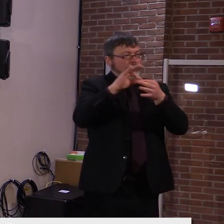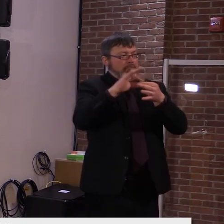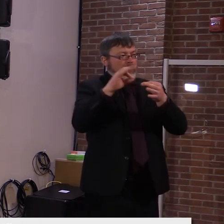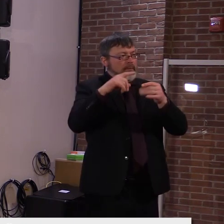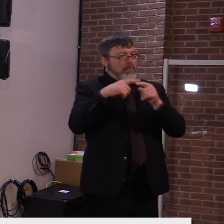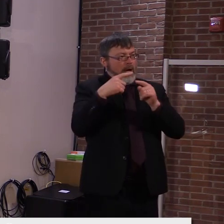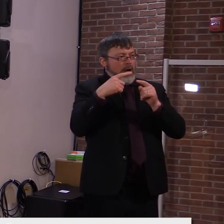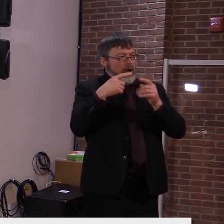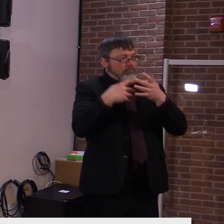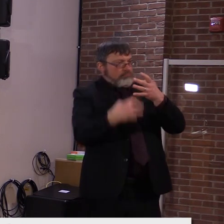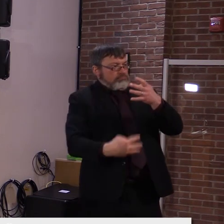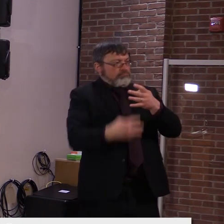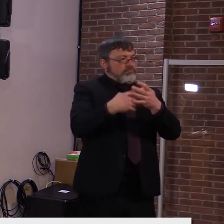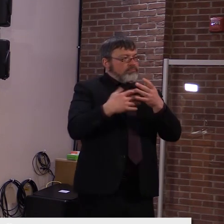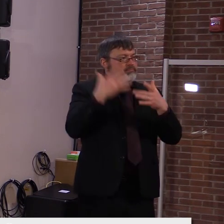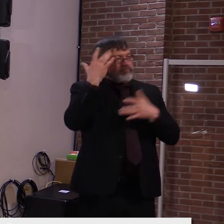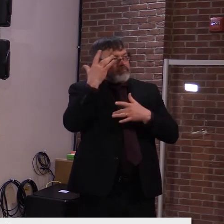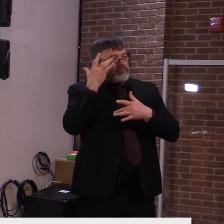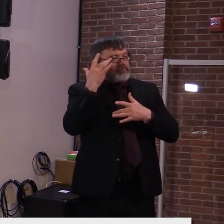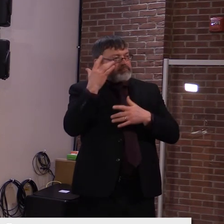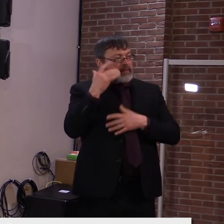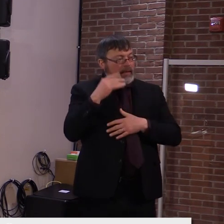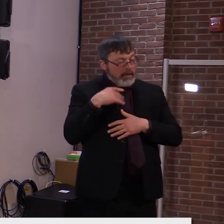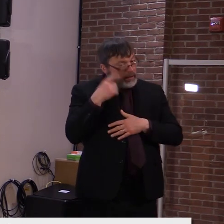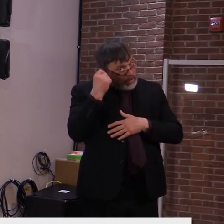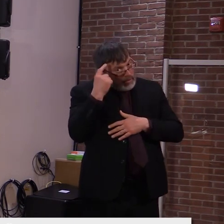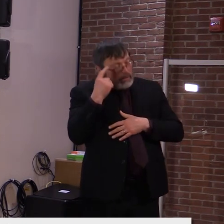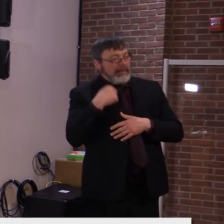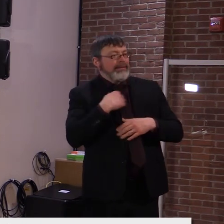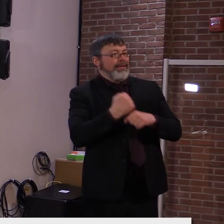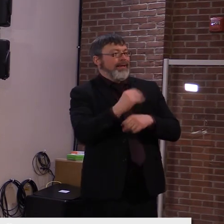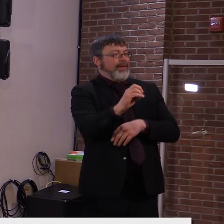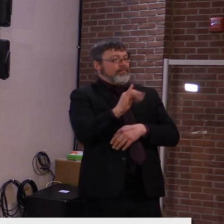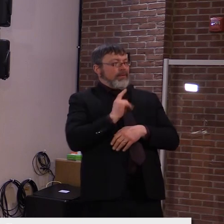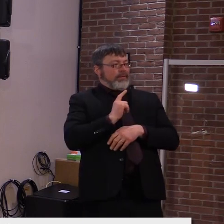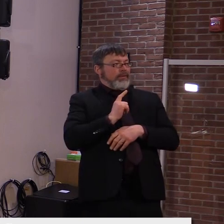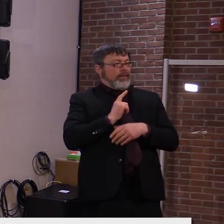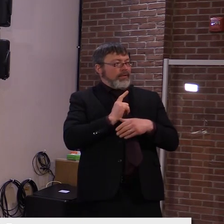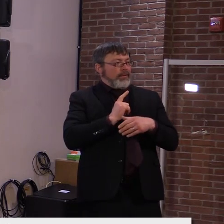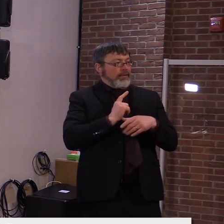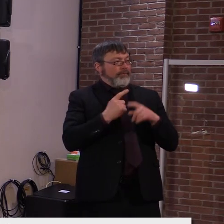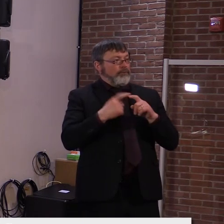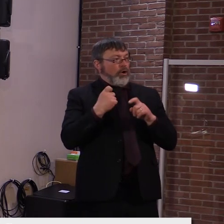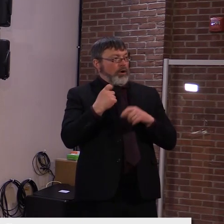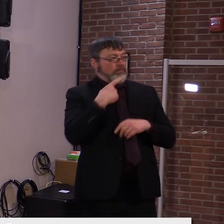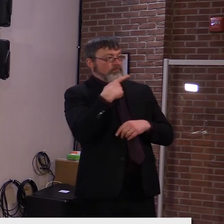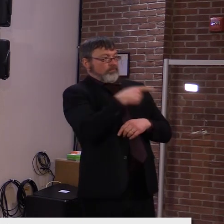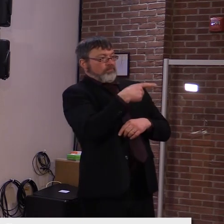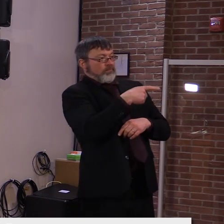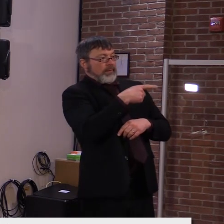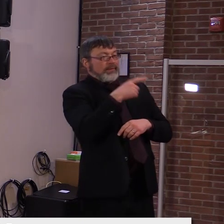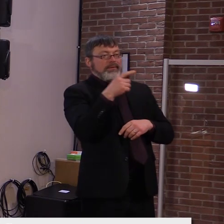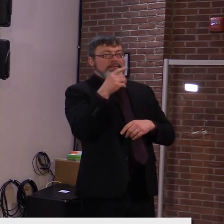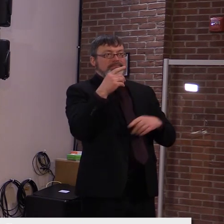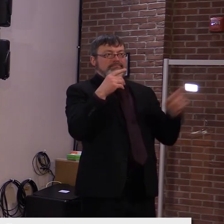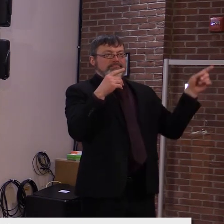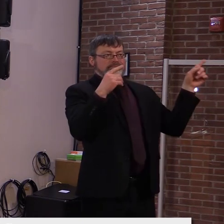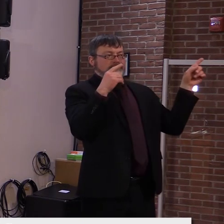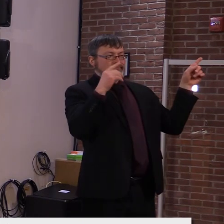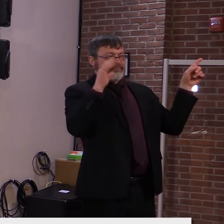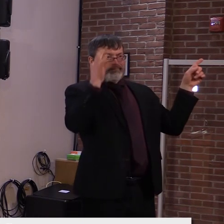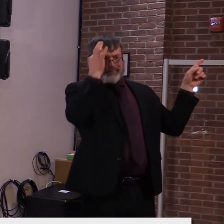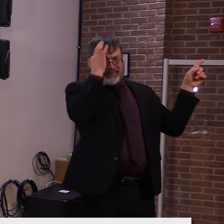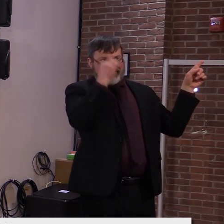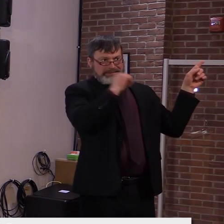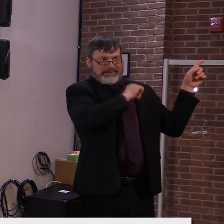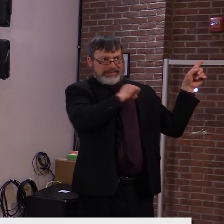in on an email, one from Senator Sanders' staff person and another from the director of the Office